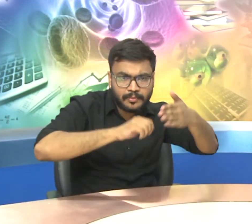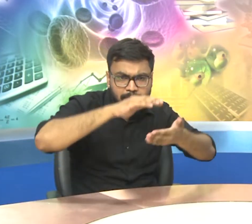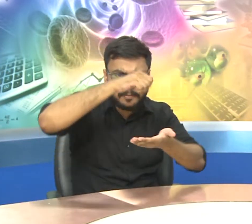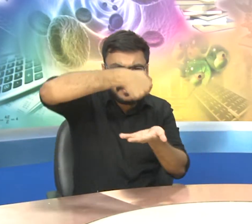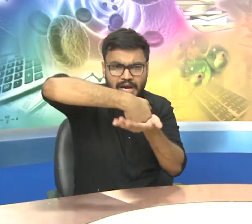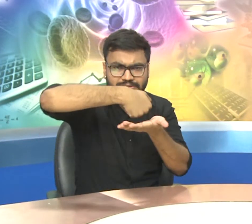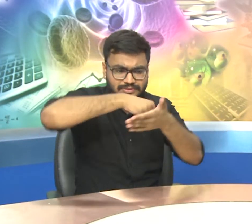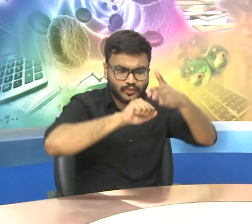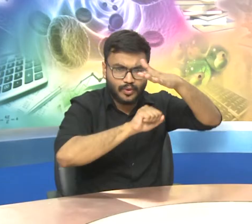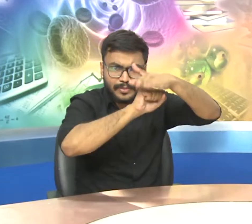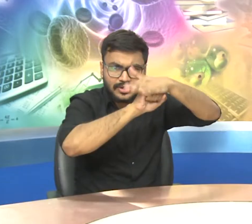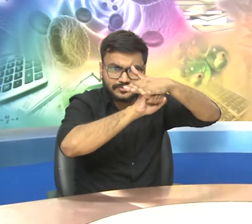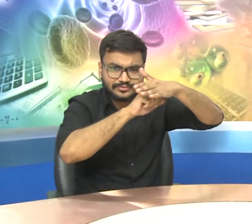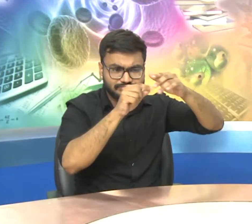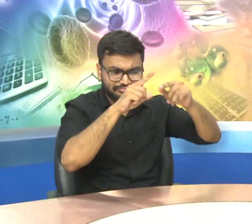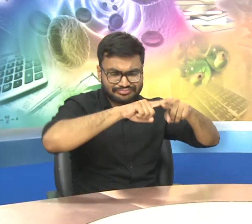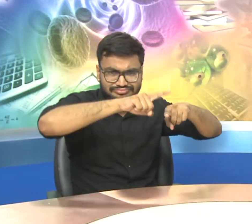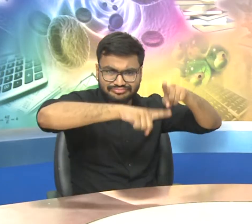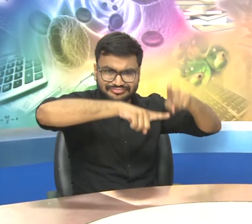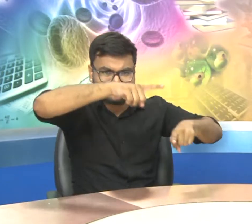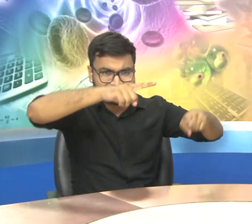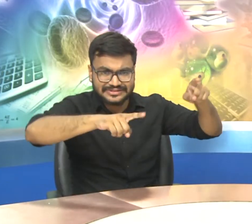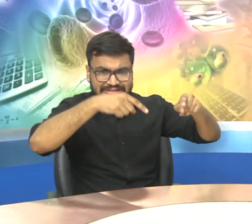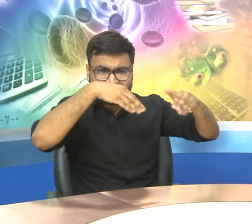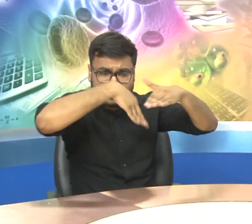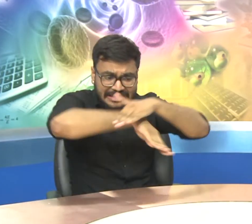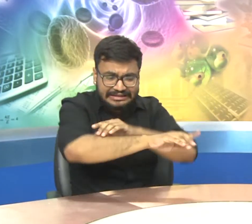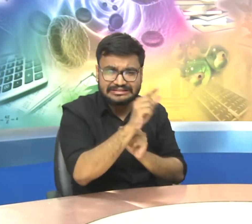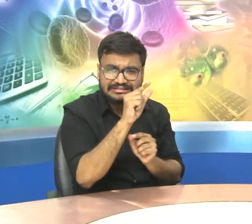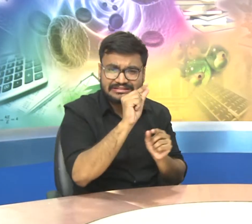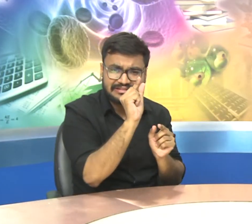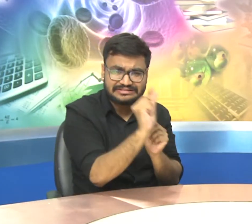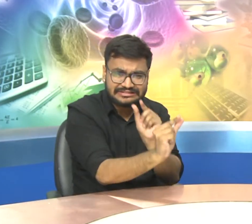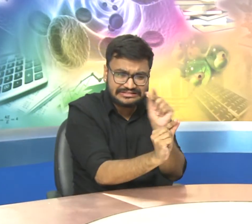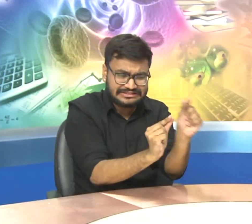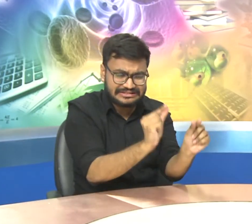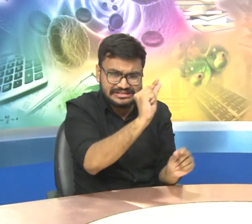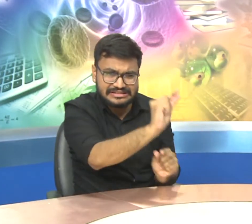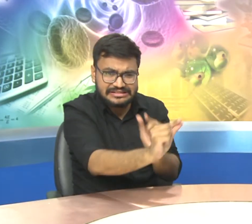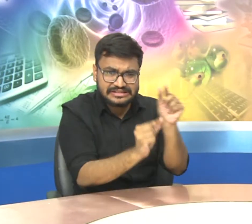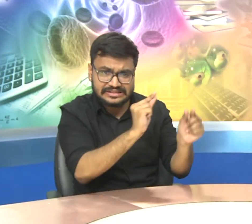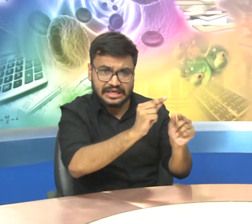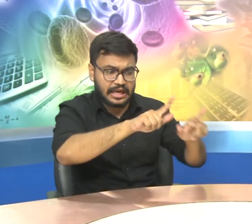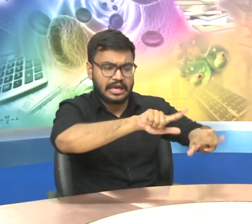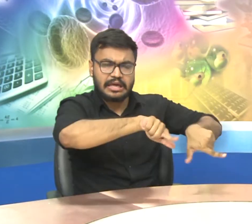zooplankton and snails because they feed on plants.